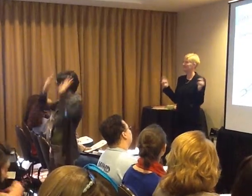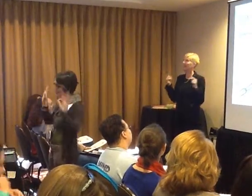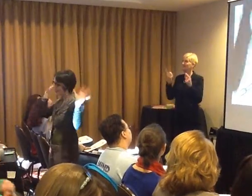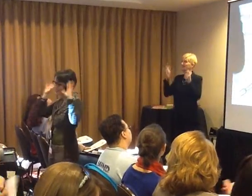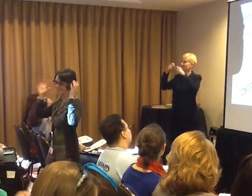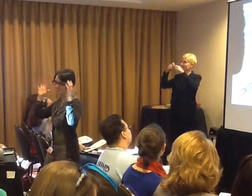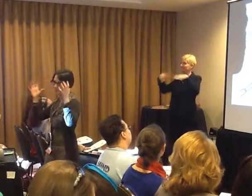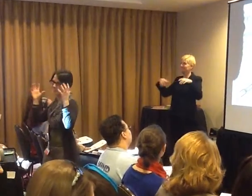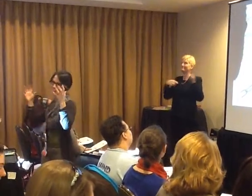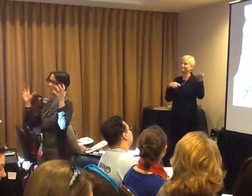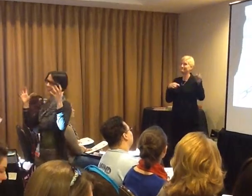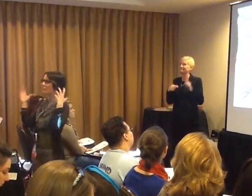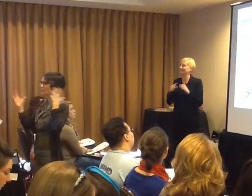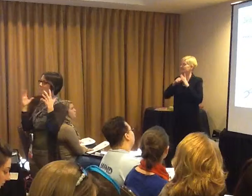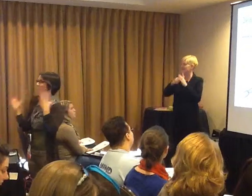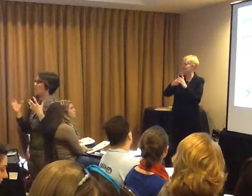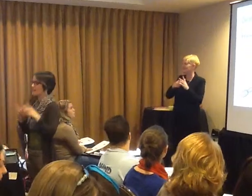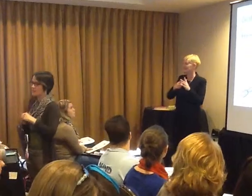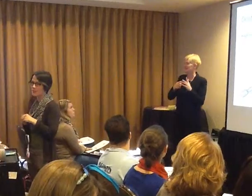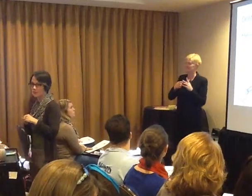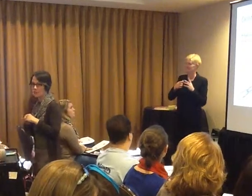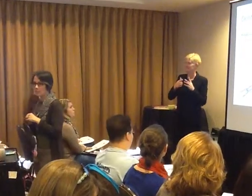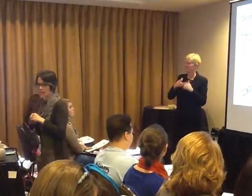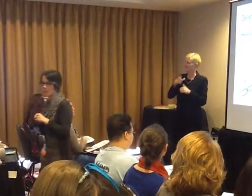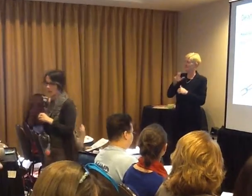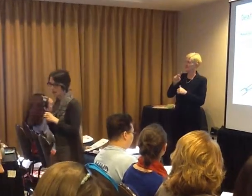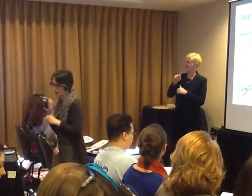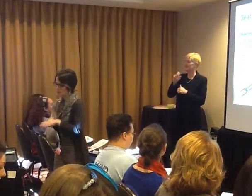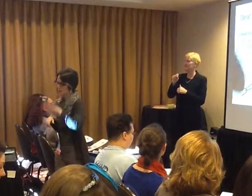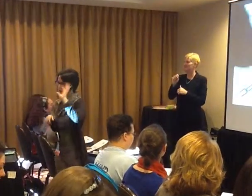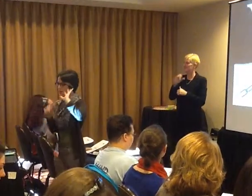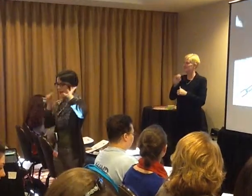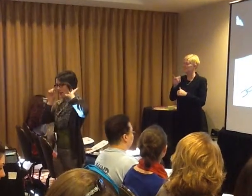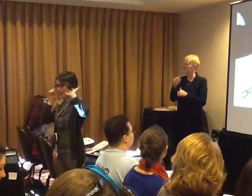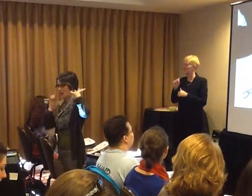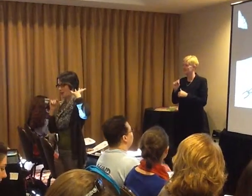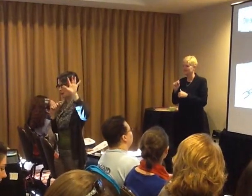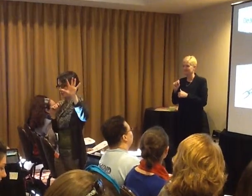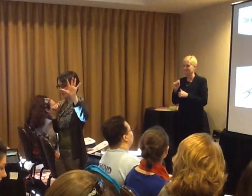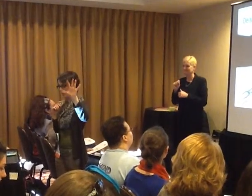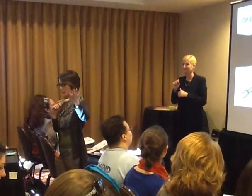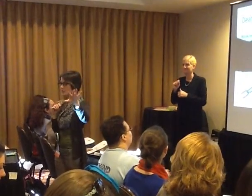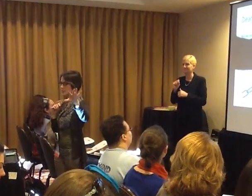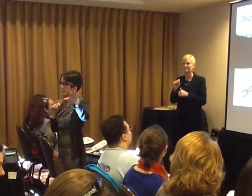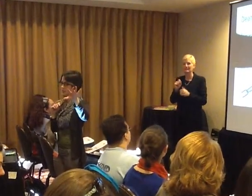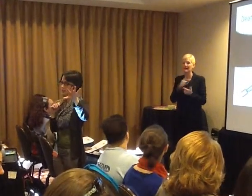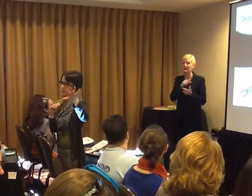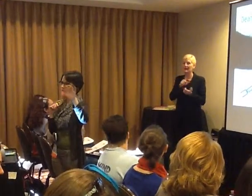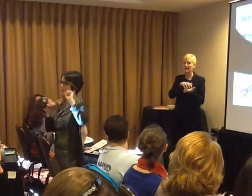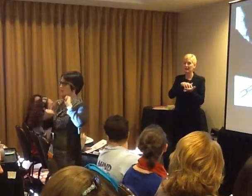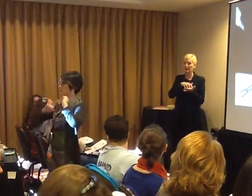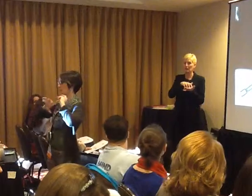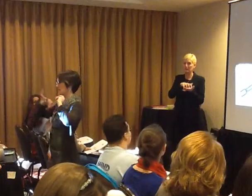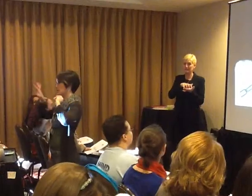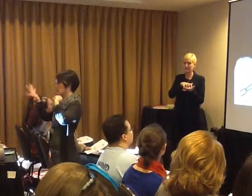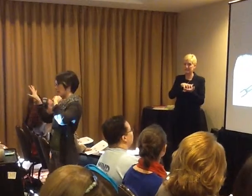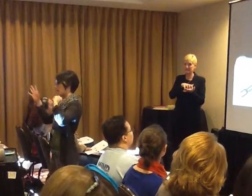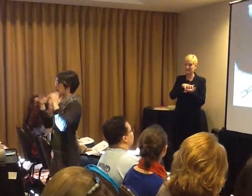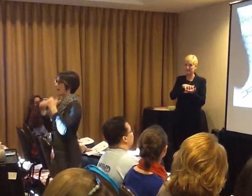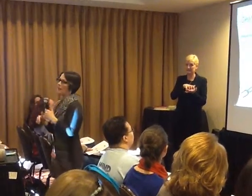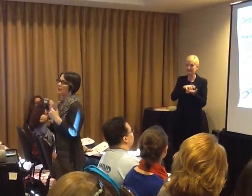is what the nuts and bolts of the article kind of outlined. That the weaknesses of deaf and hard of hearing students,